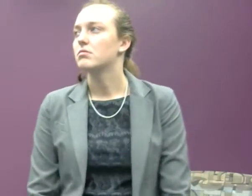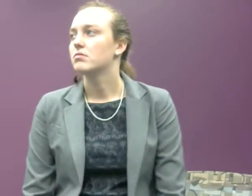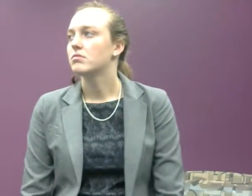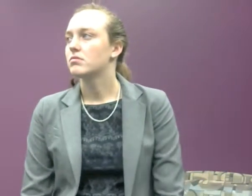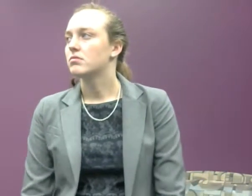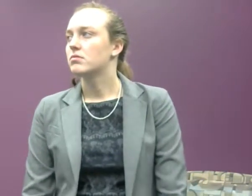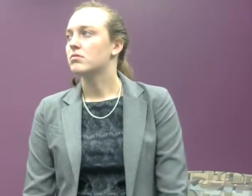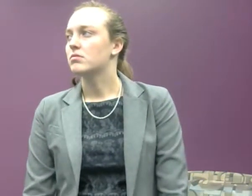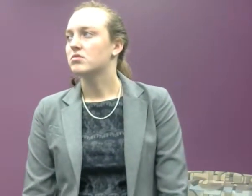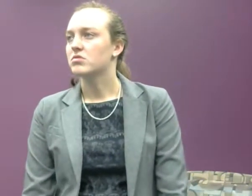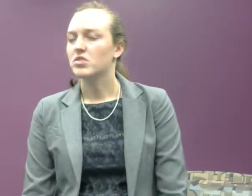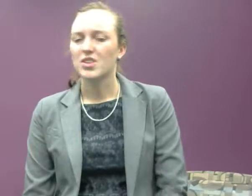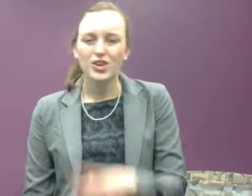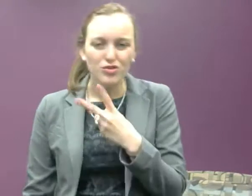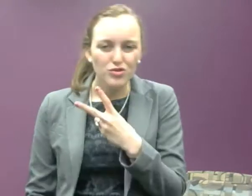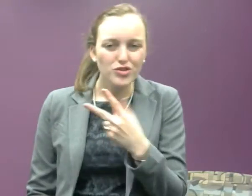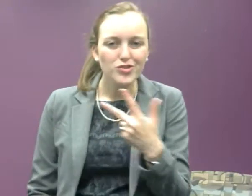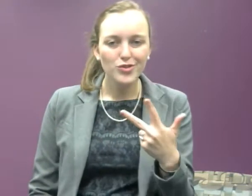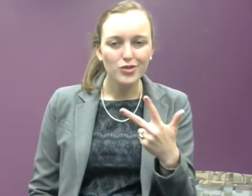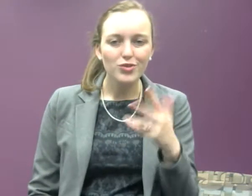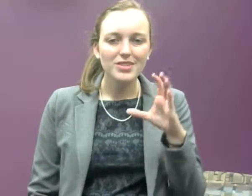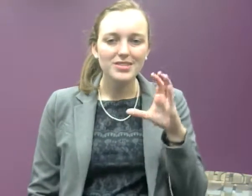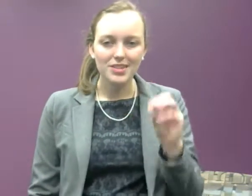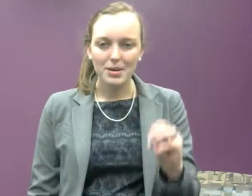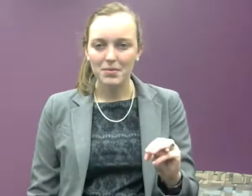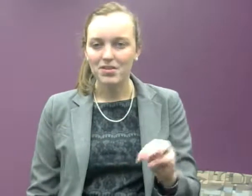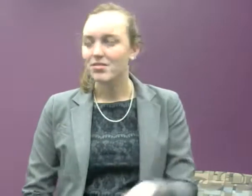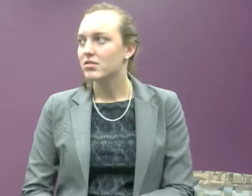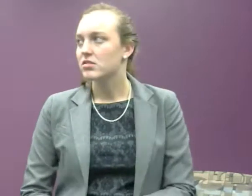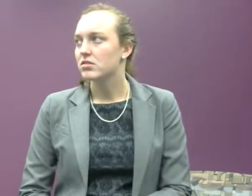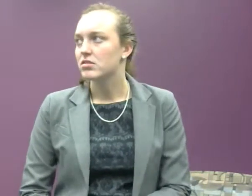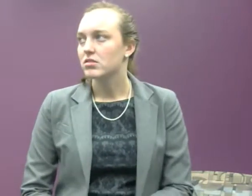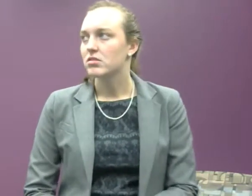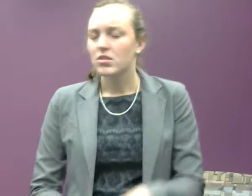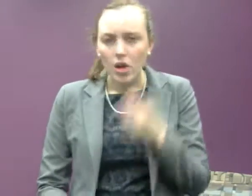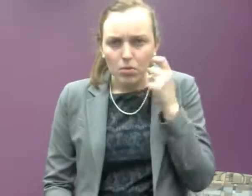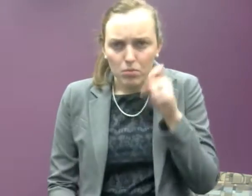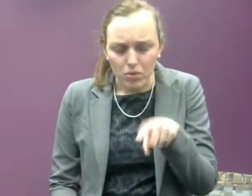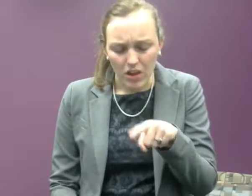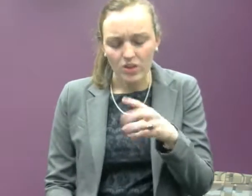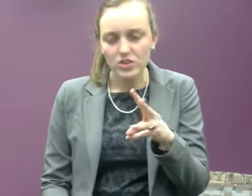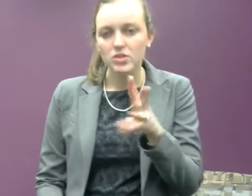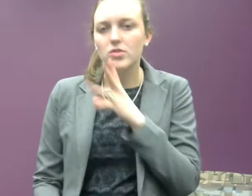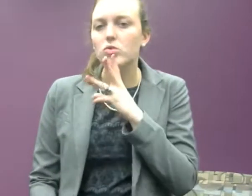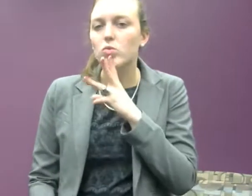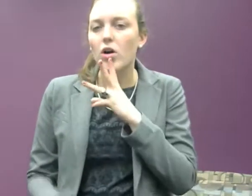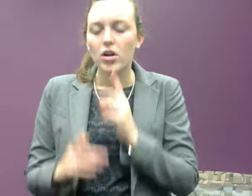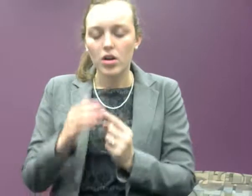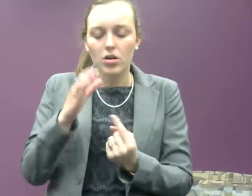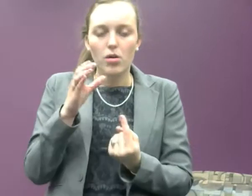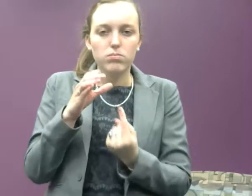Two or 3 centimeters. Now look, we take it out, put it back. The water pushes right back up. The water's pushing its way up. Now what's causing